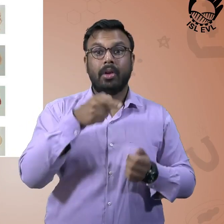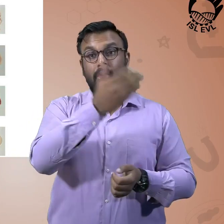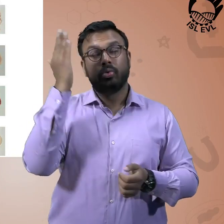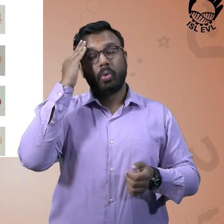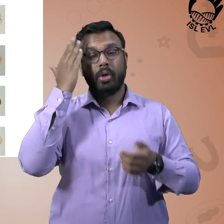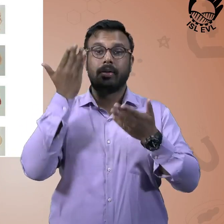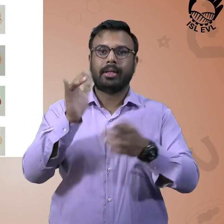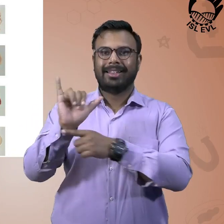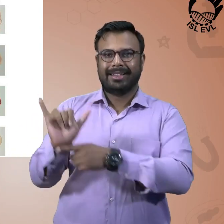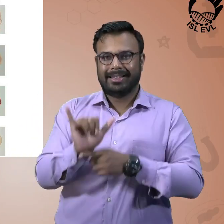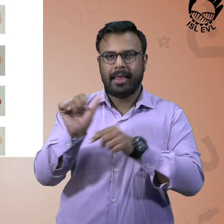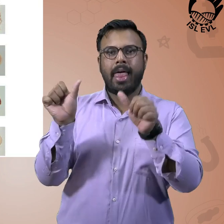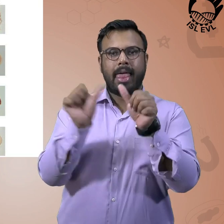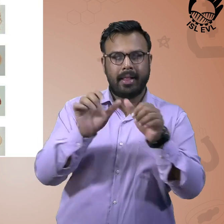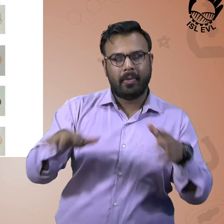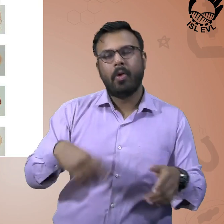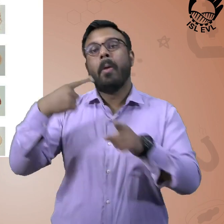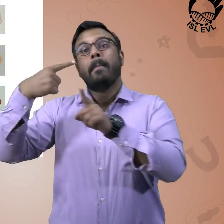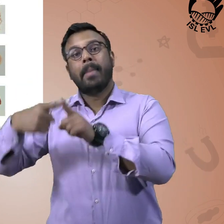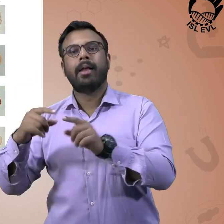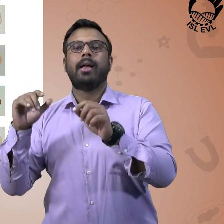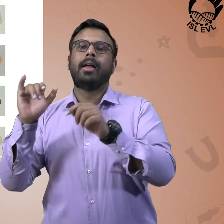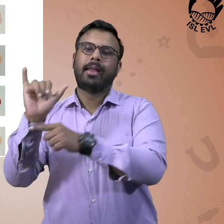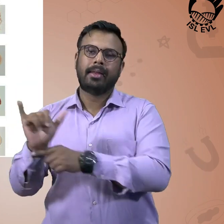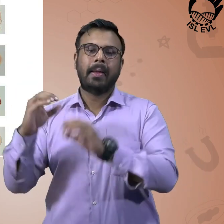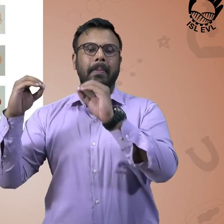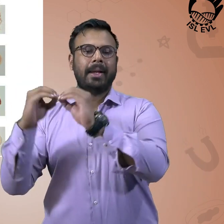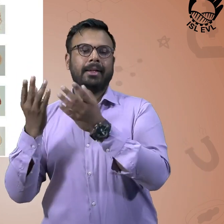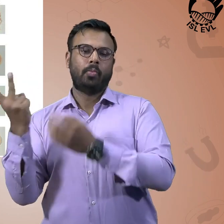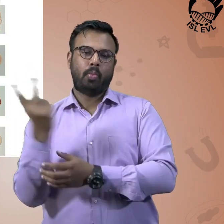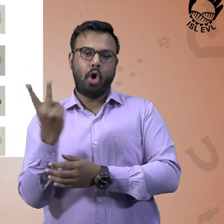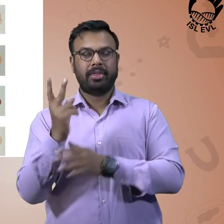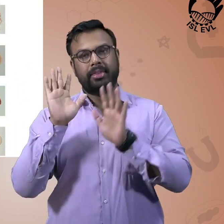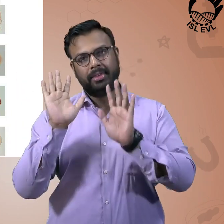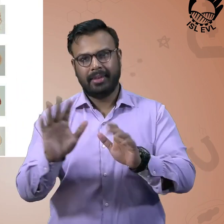is mixed with blood cells that are known to be type A or type B.